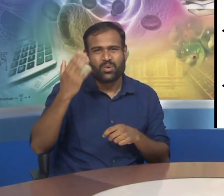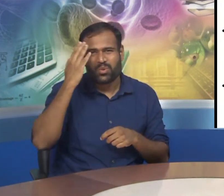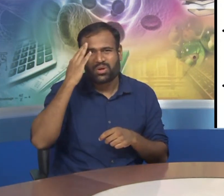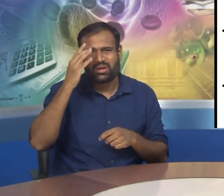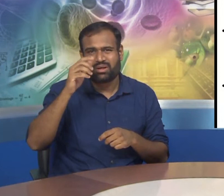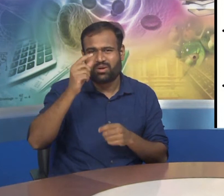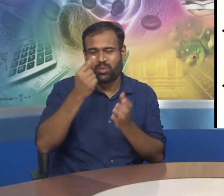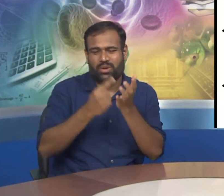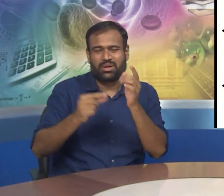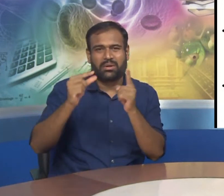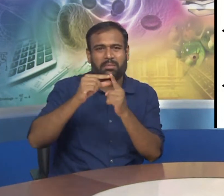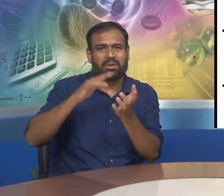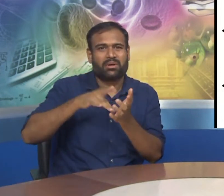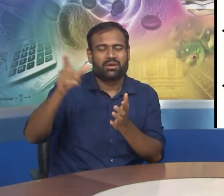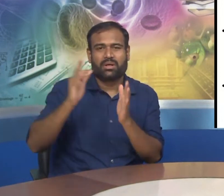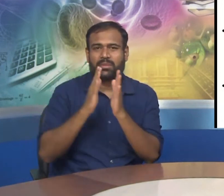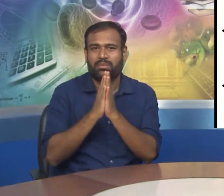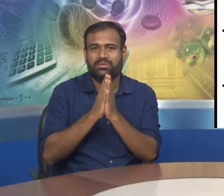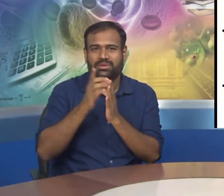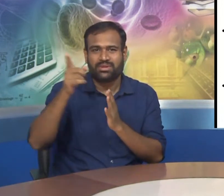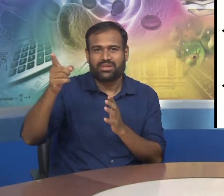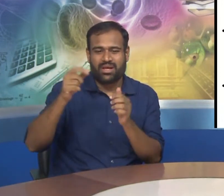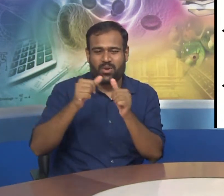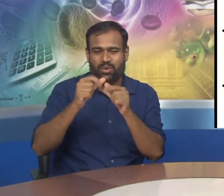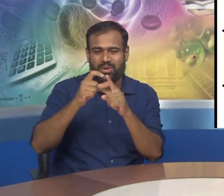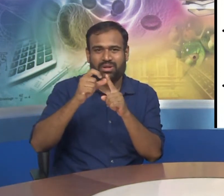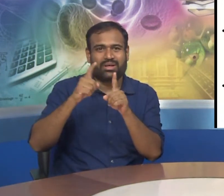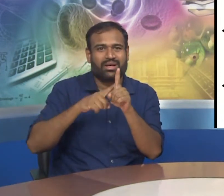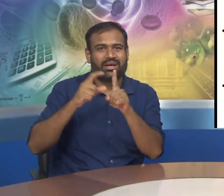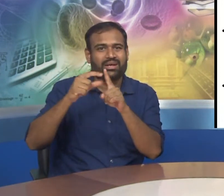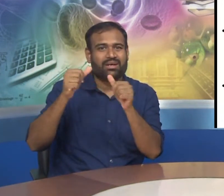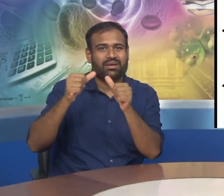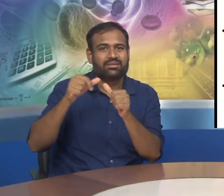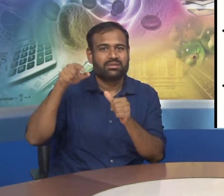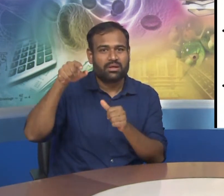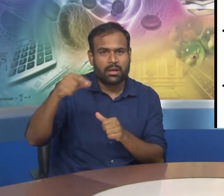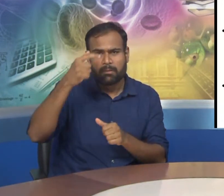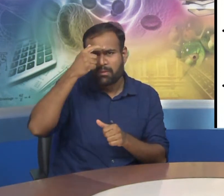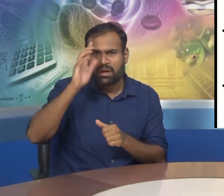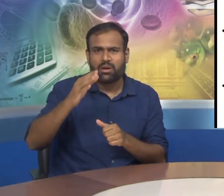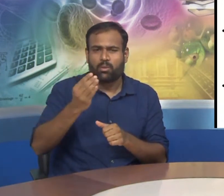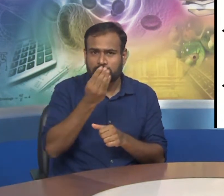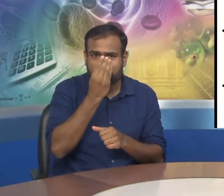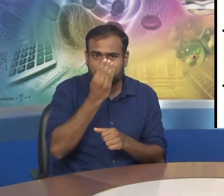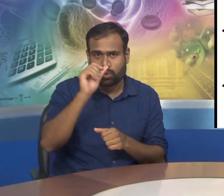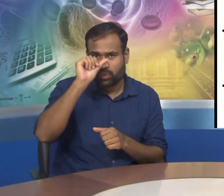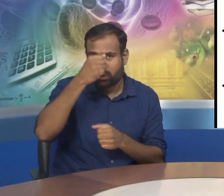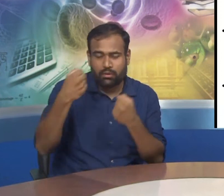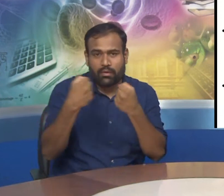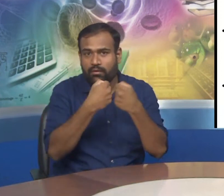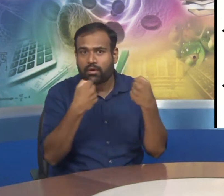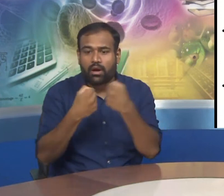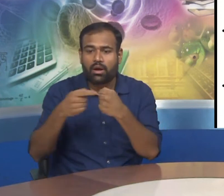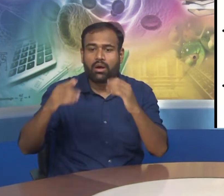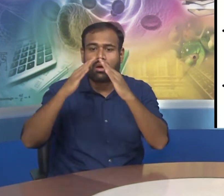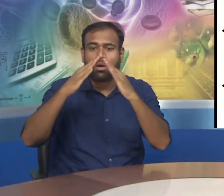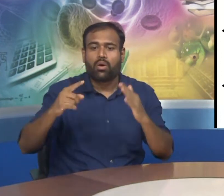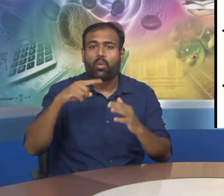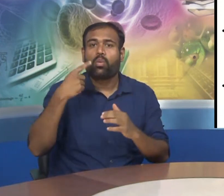The court refused to give its advice on the question whether a temple existed at the spot where